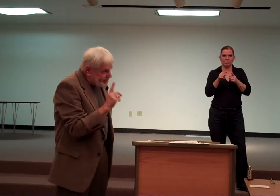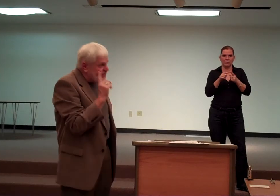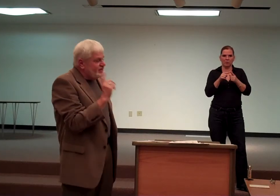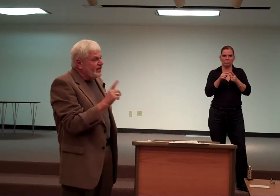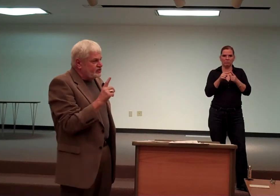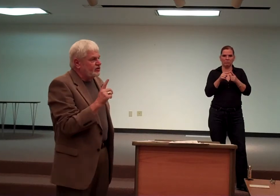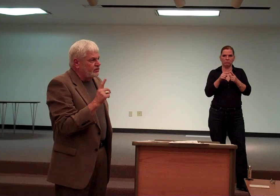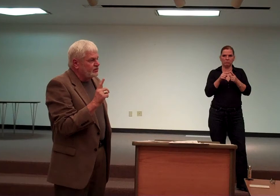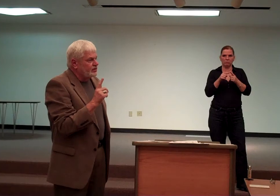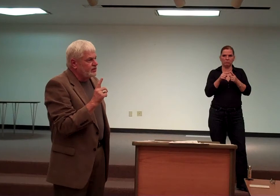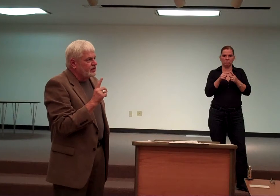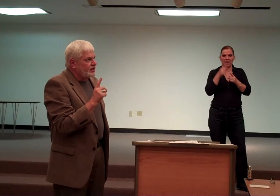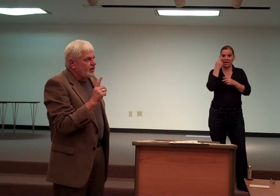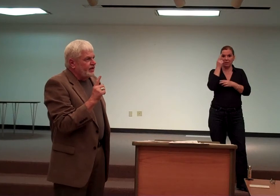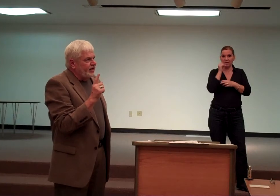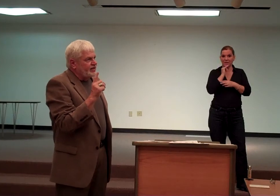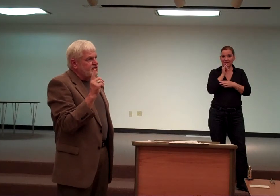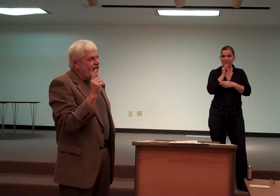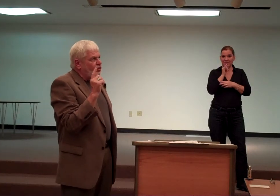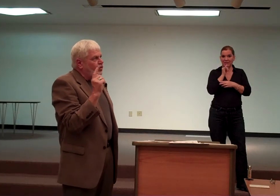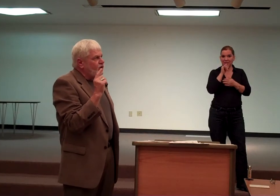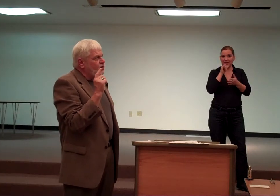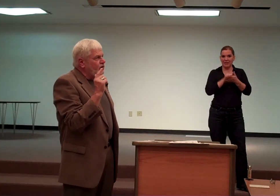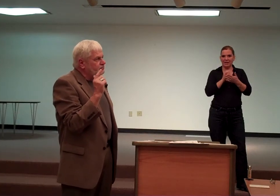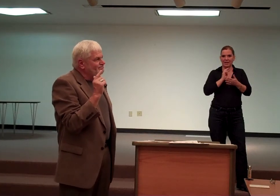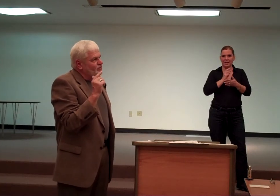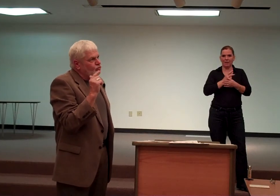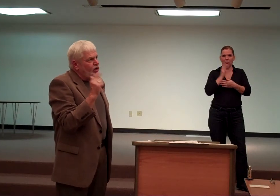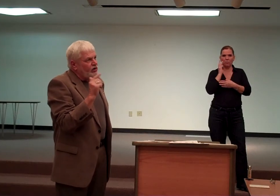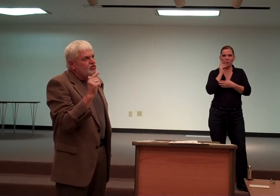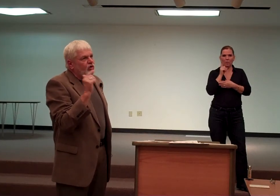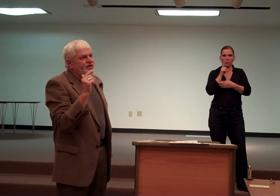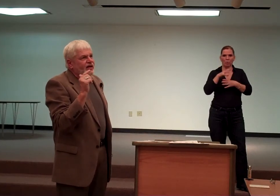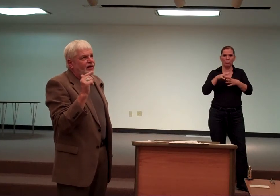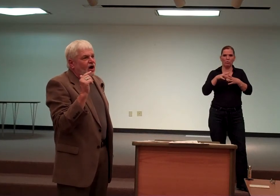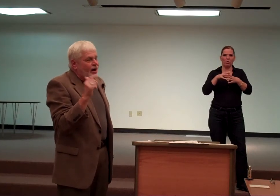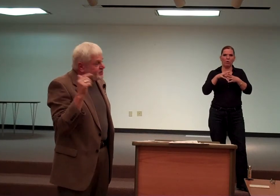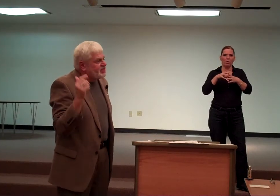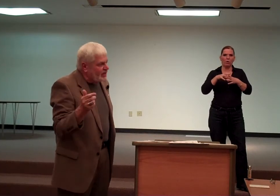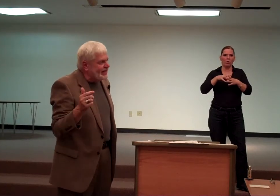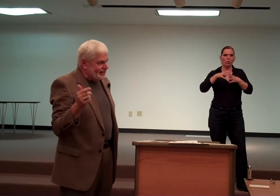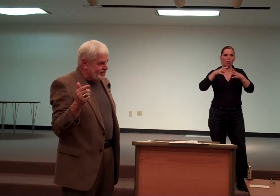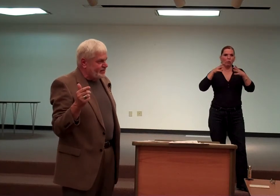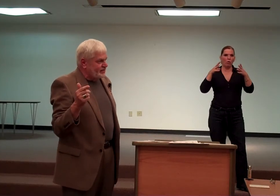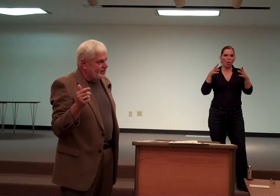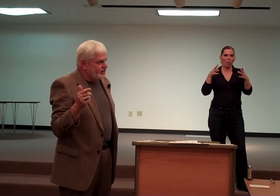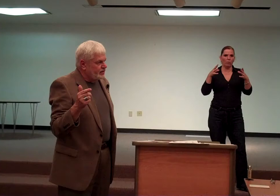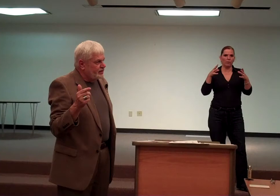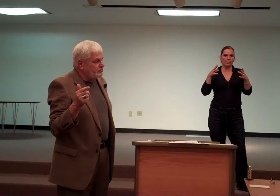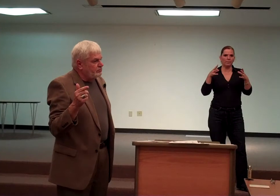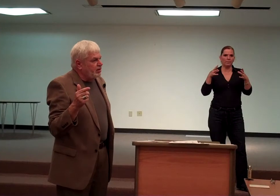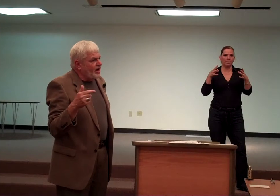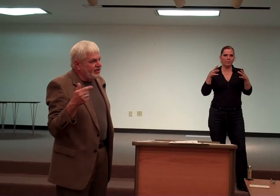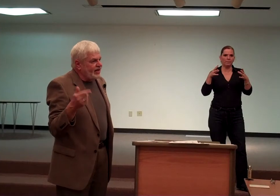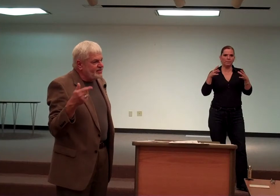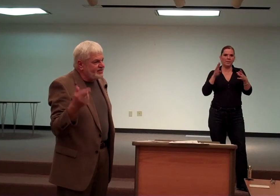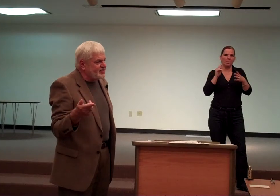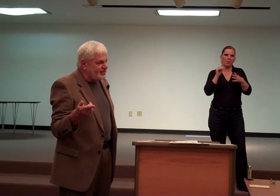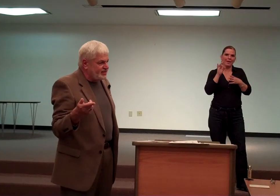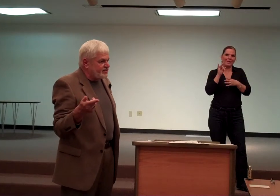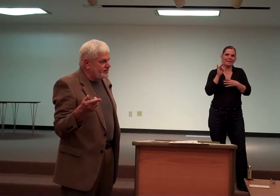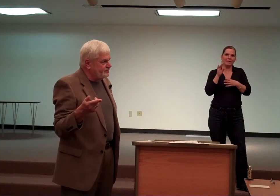the reason it didn't need to is that roads will become obsolete by